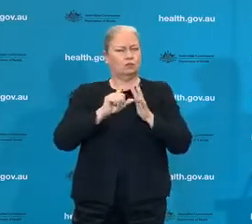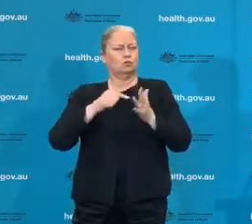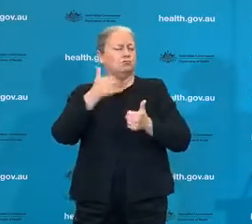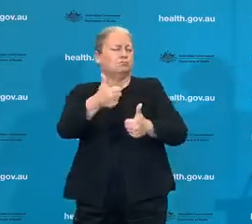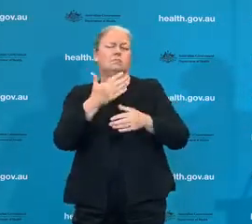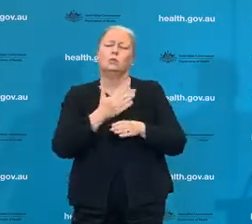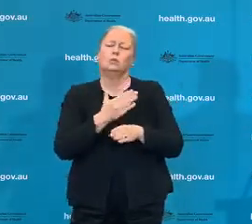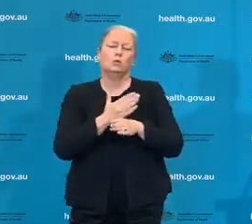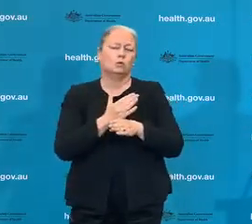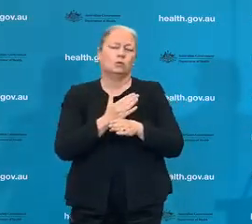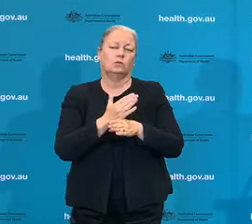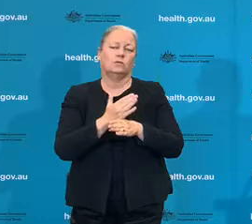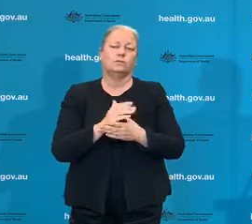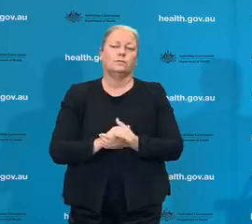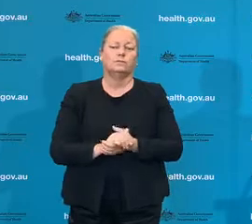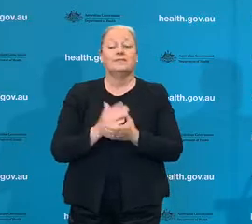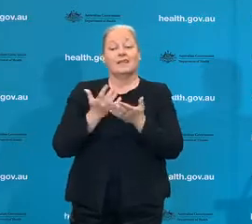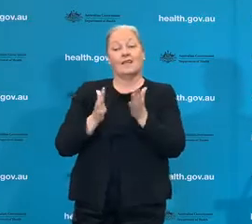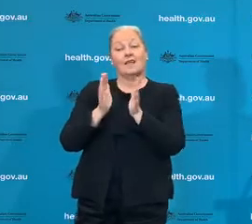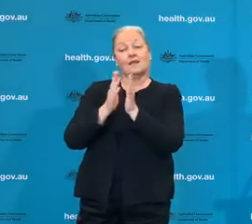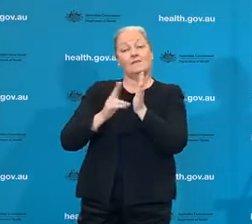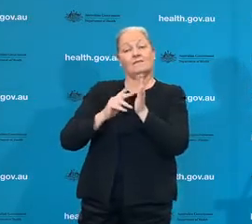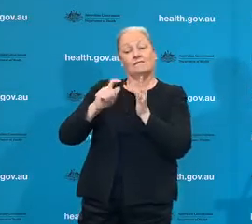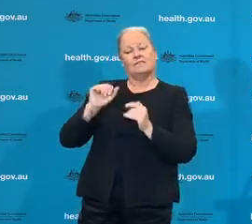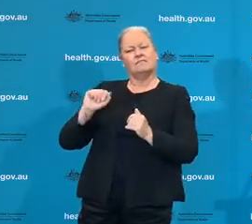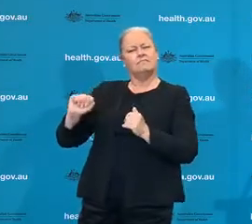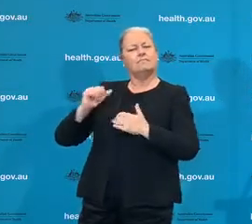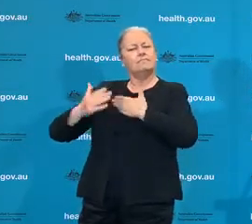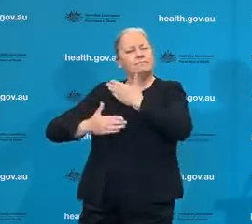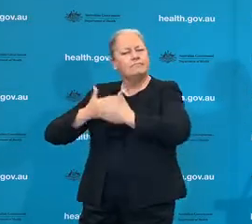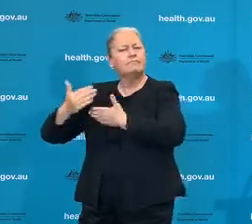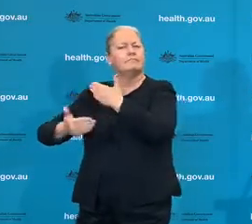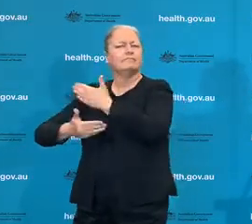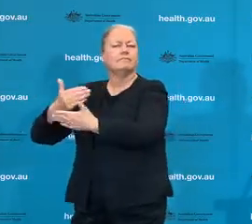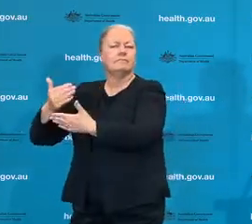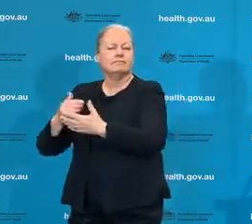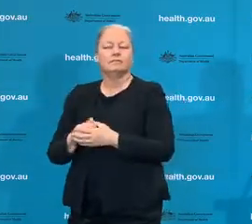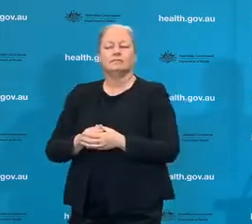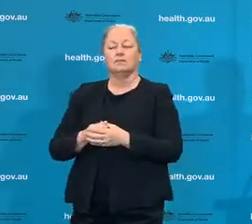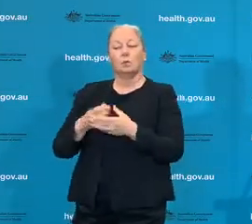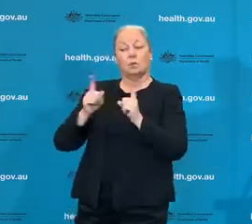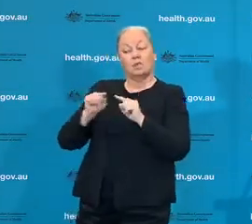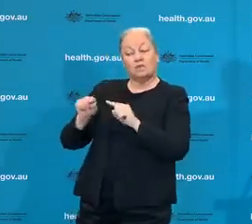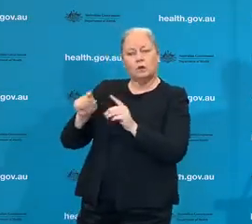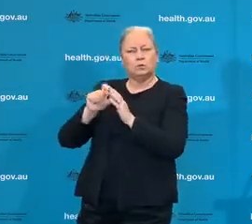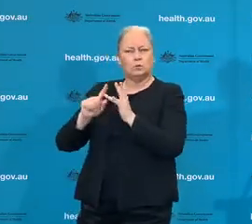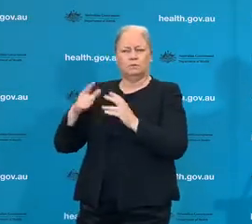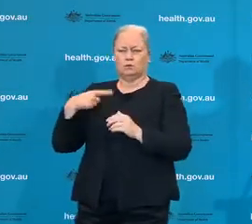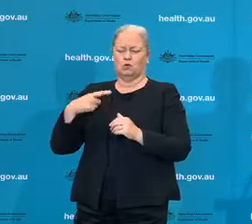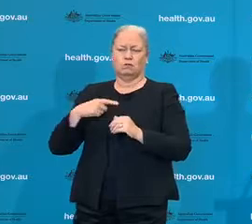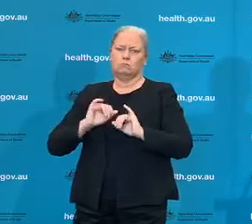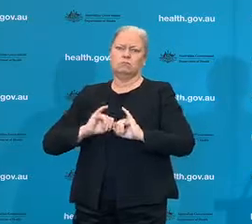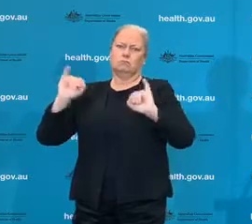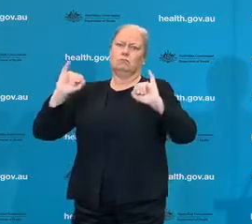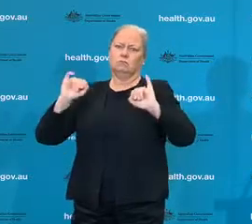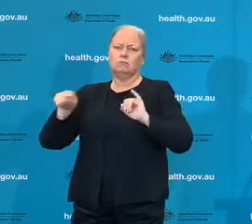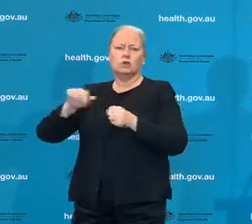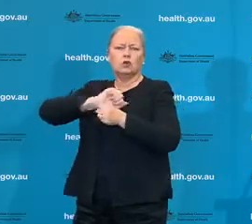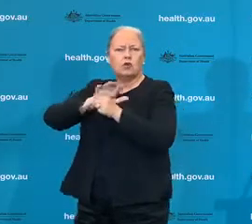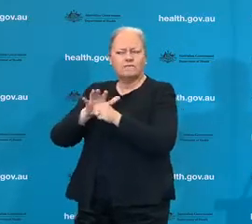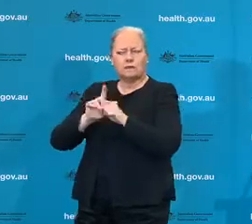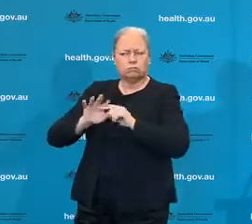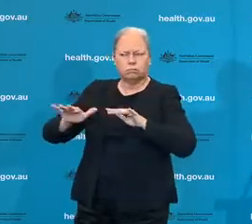about the way Victoria has been able to respond to their very challenging outbreak is the fact that